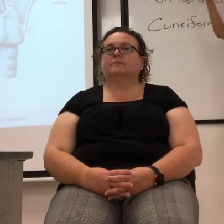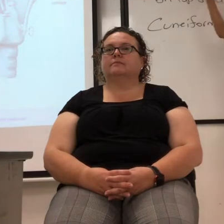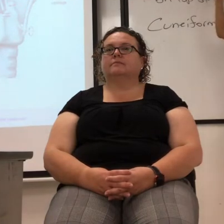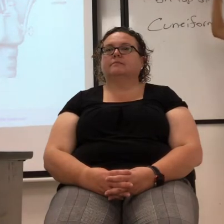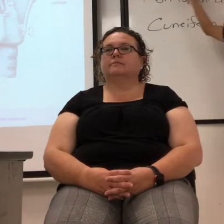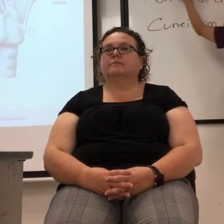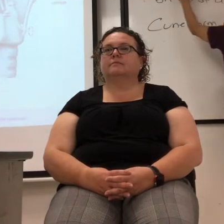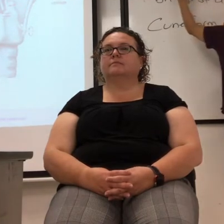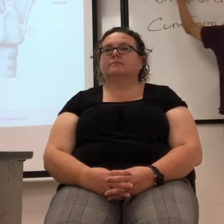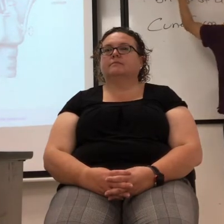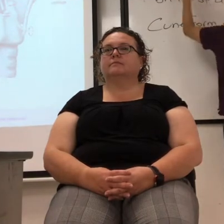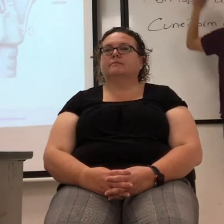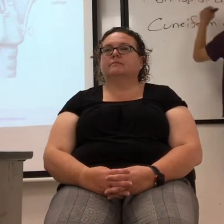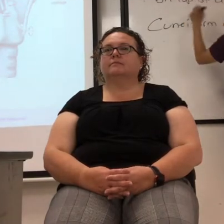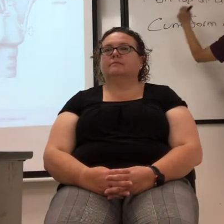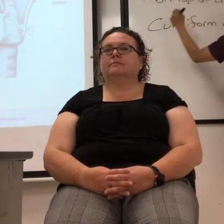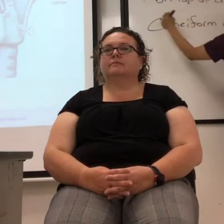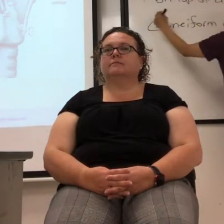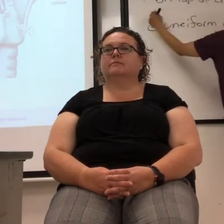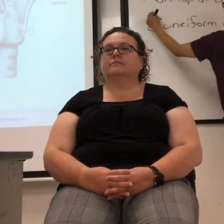So,